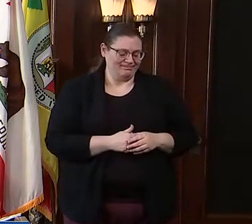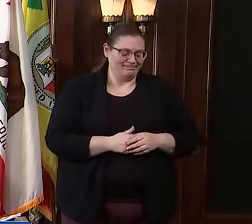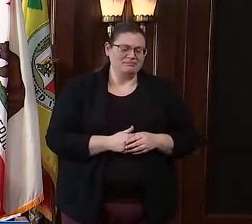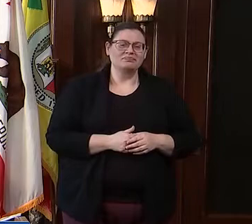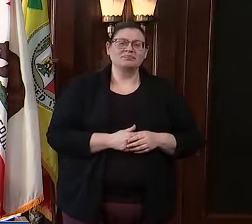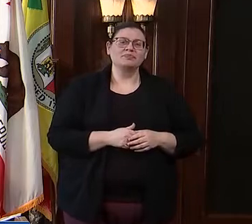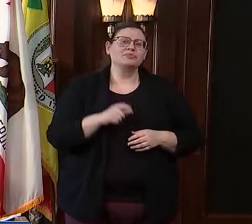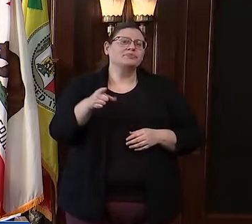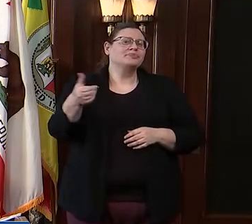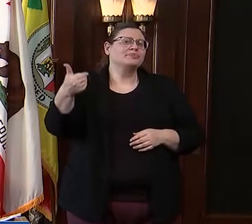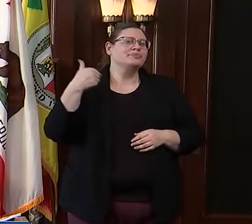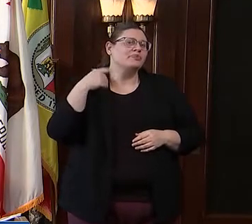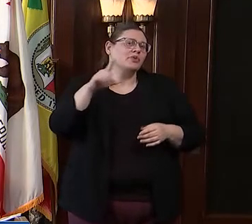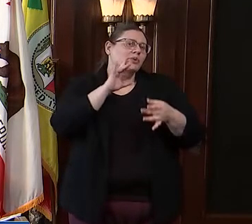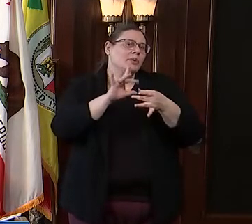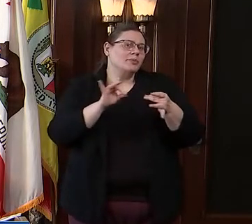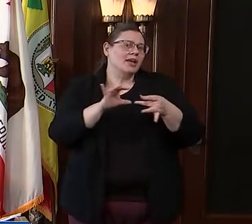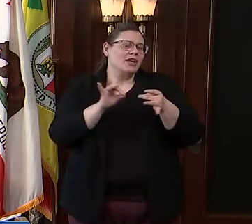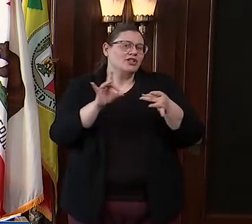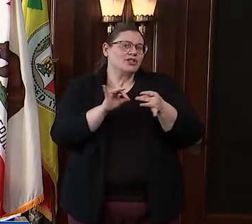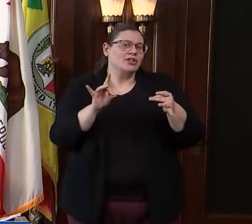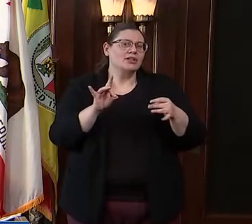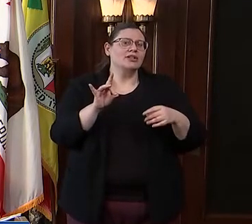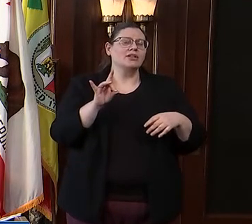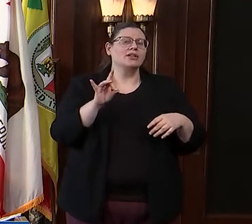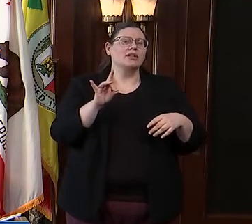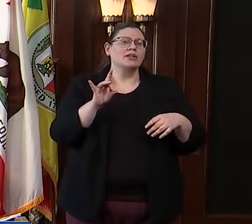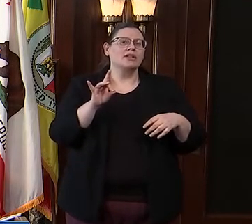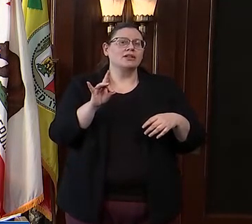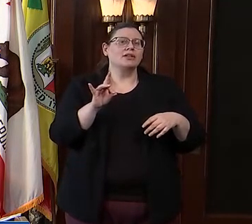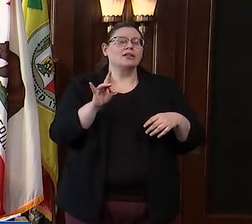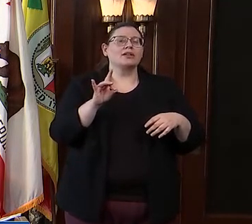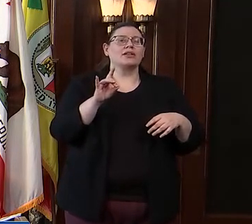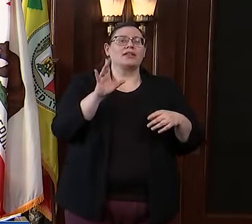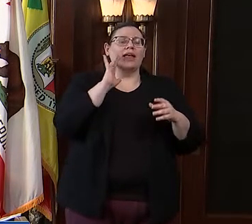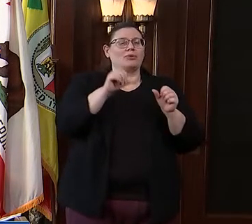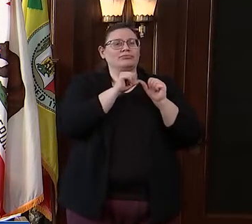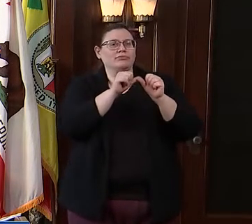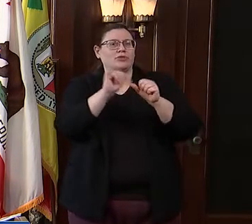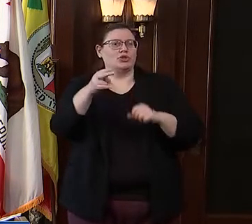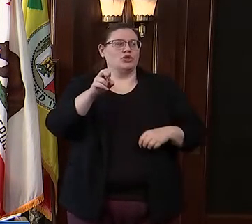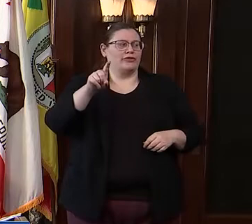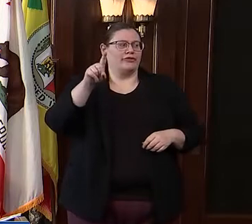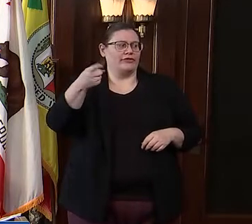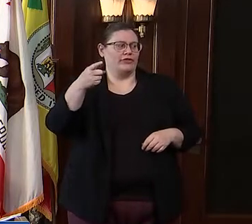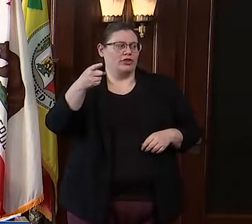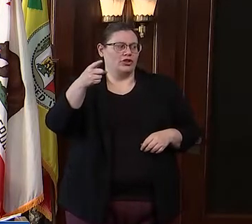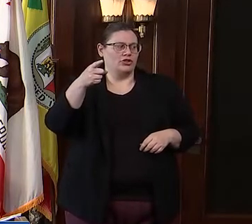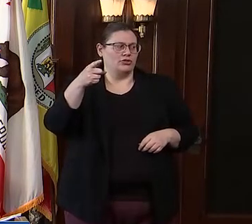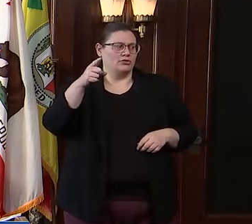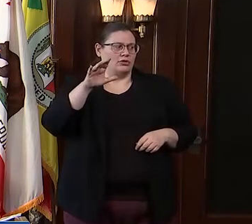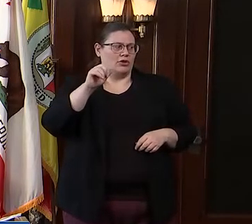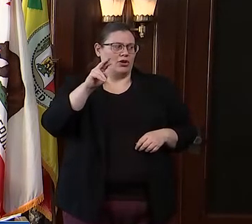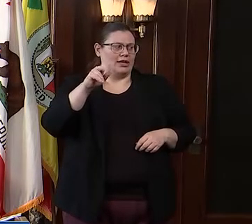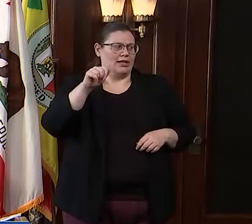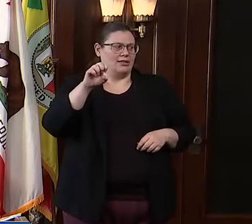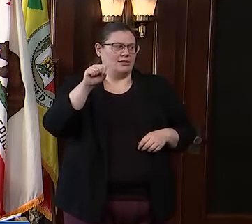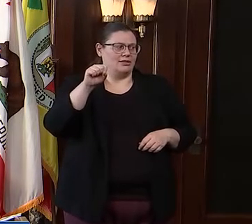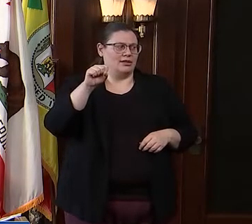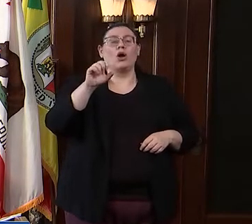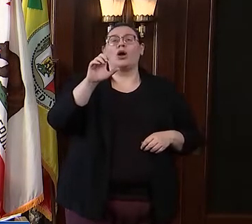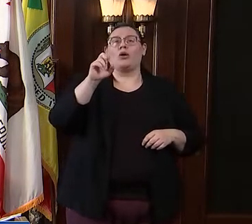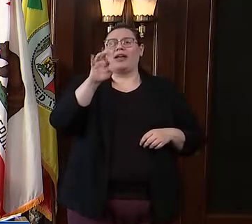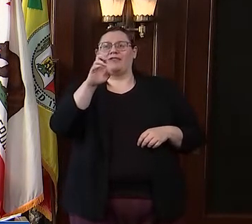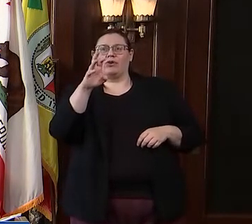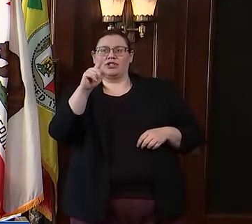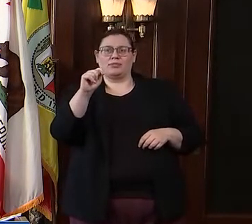had previously said that parking enforcement was relaxed through June 1st. Is that going to be extended any further? Yes, it'll be extended